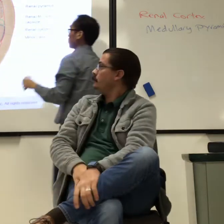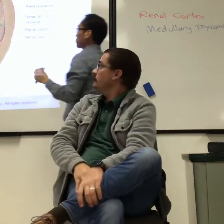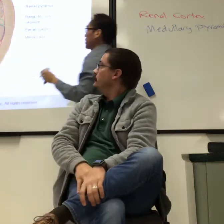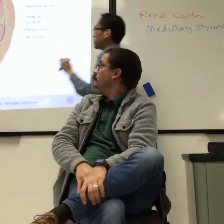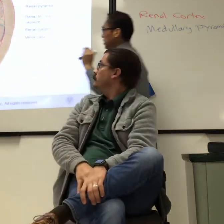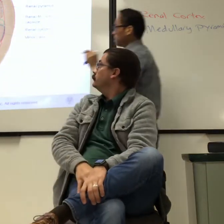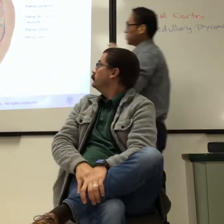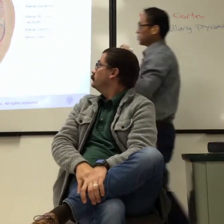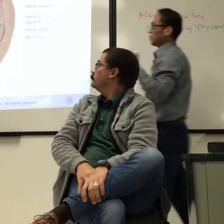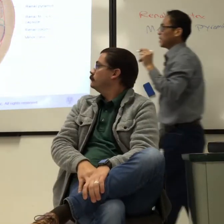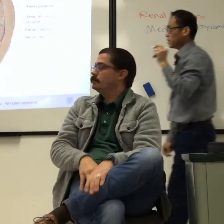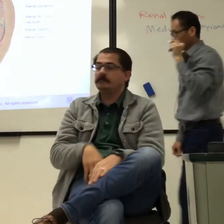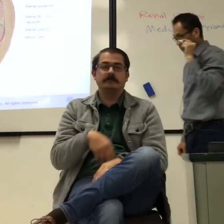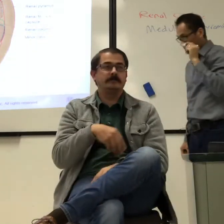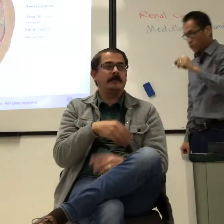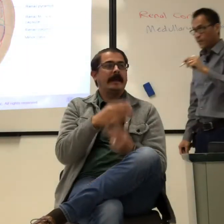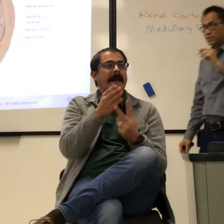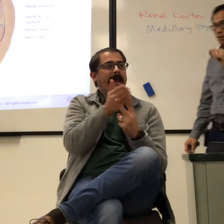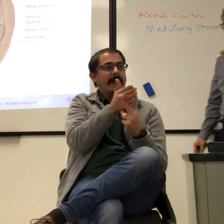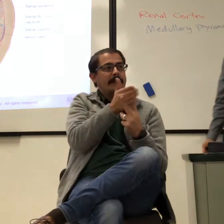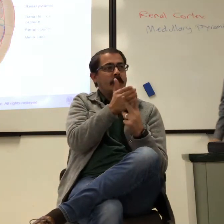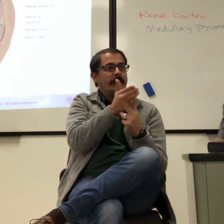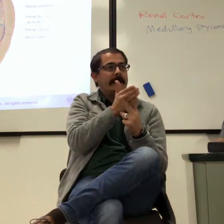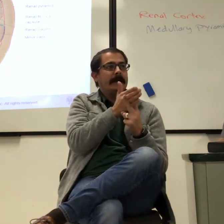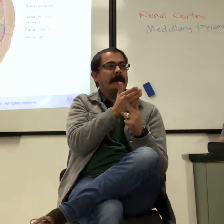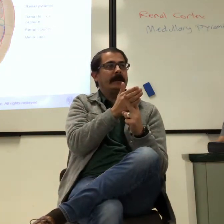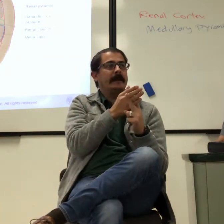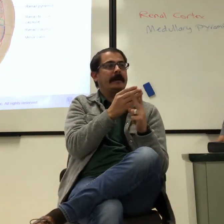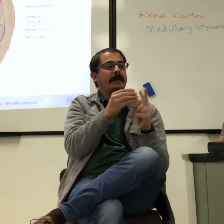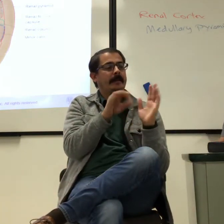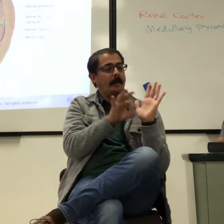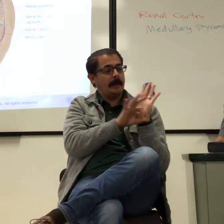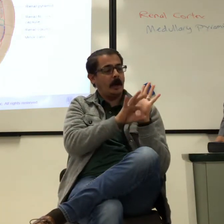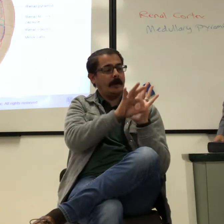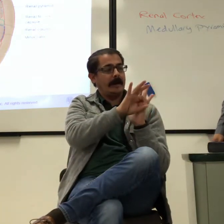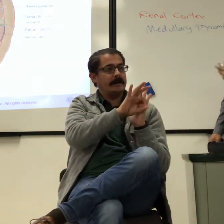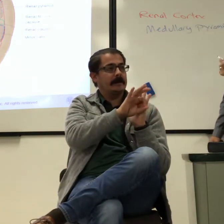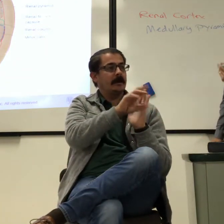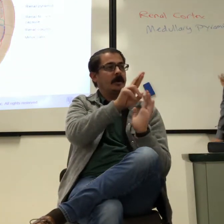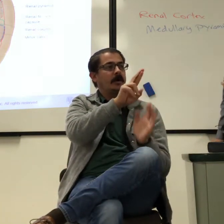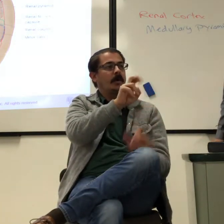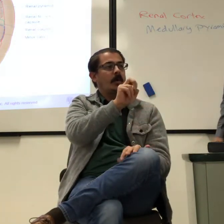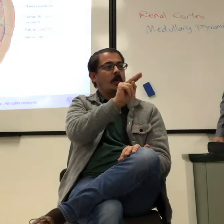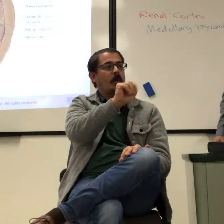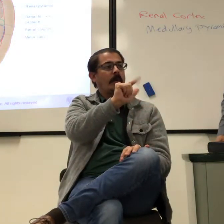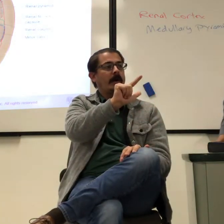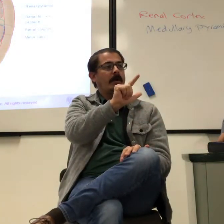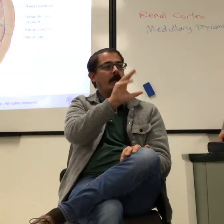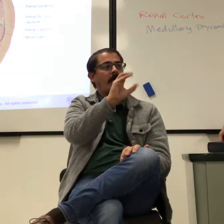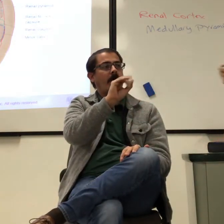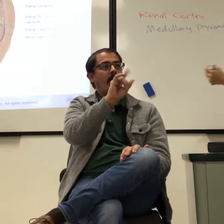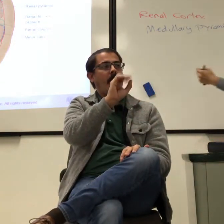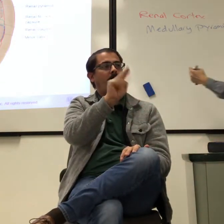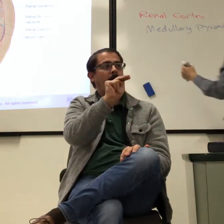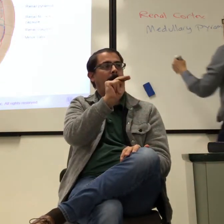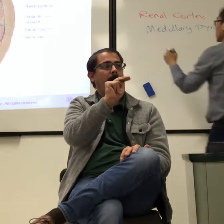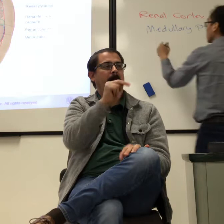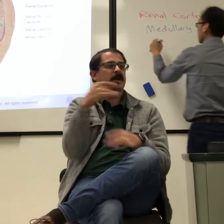So those regions in between the pyramids are called renal columns. Usually they're just spaces for blood vessels.